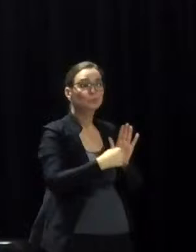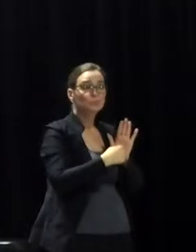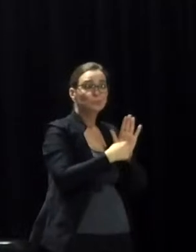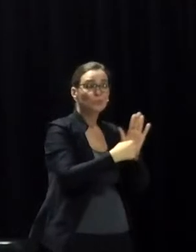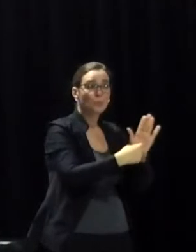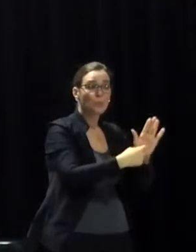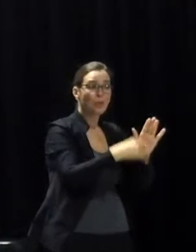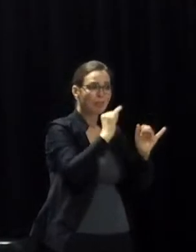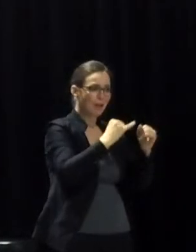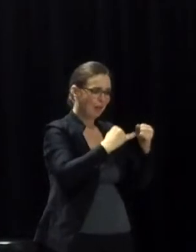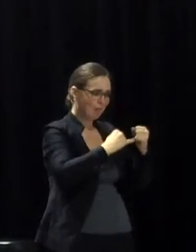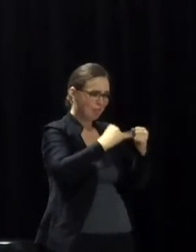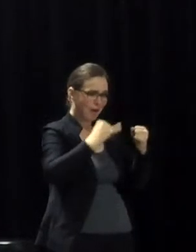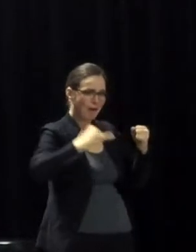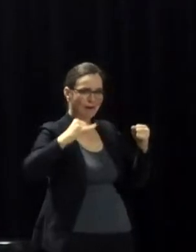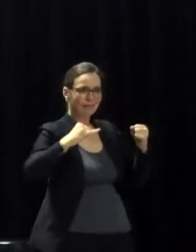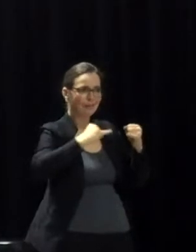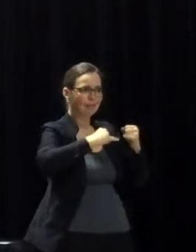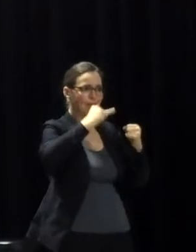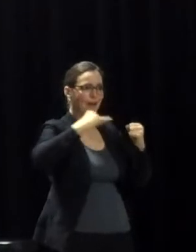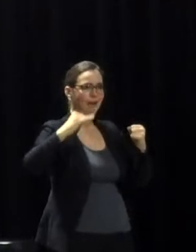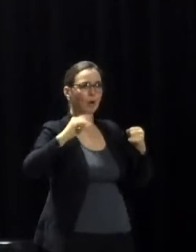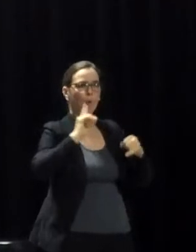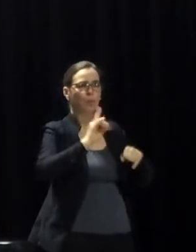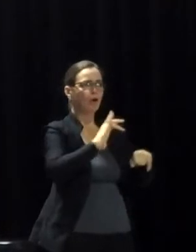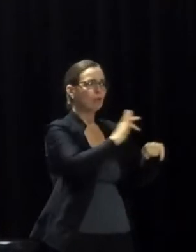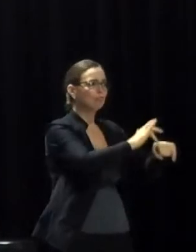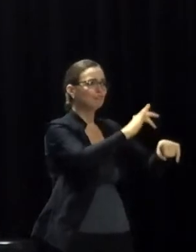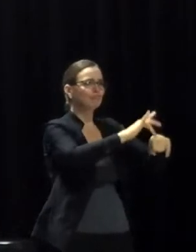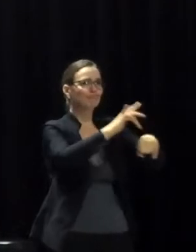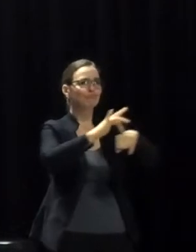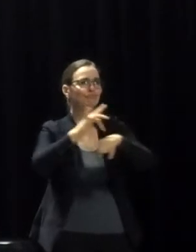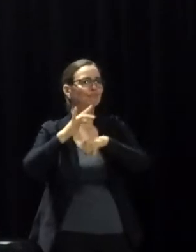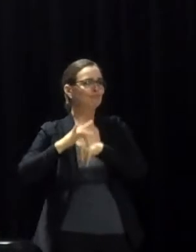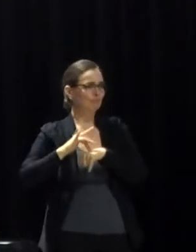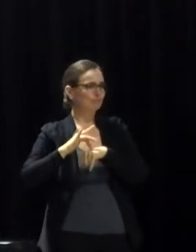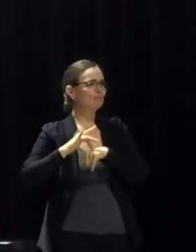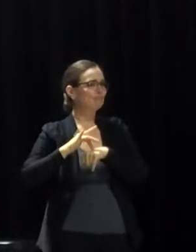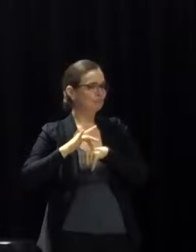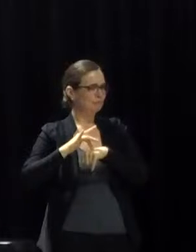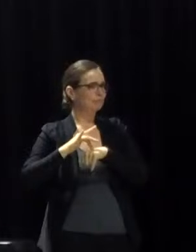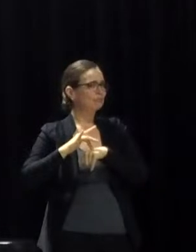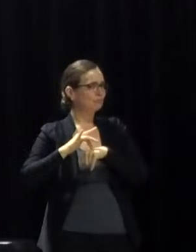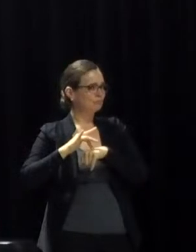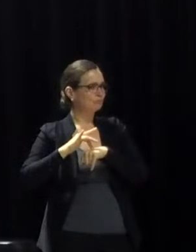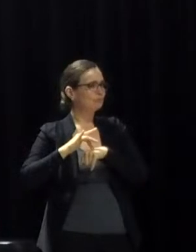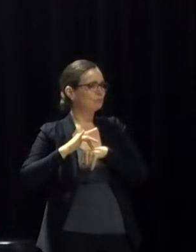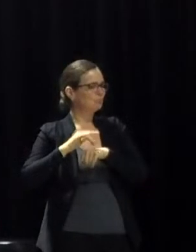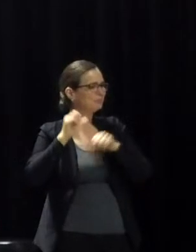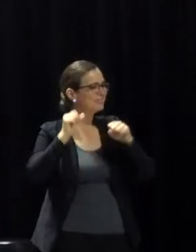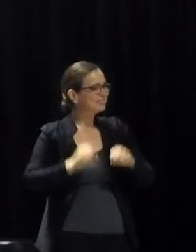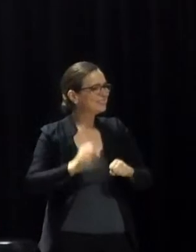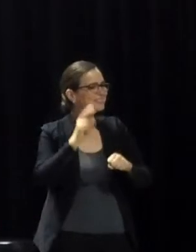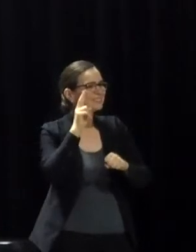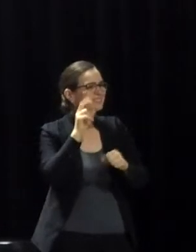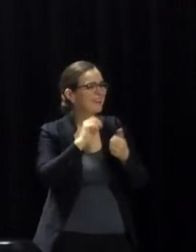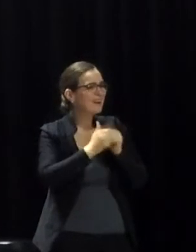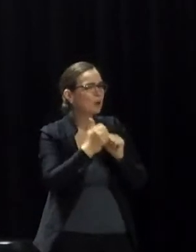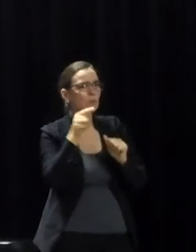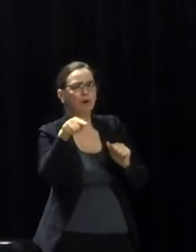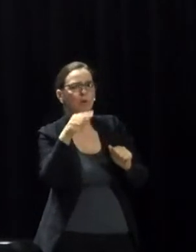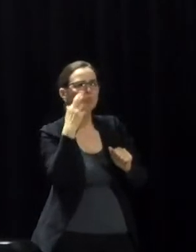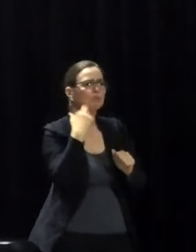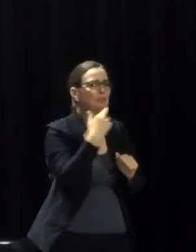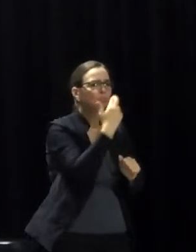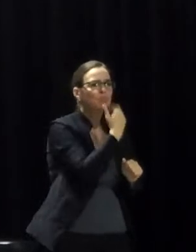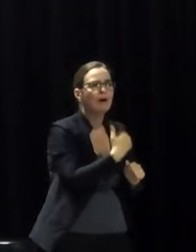different food establishments and restaurants. And then you can see that it got back into the homes,